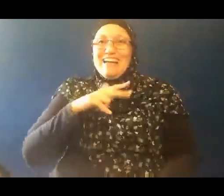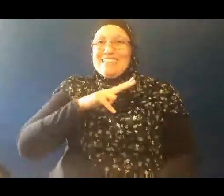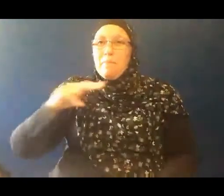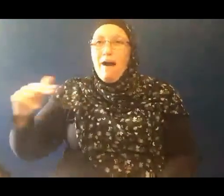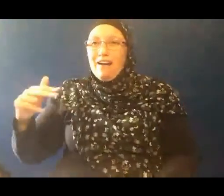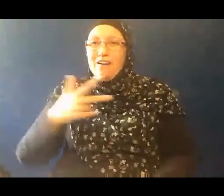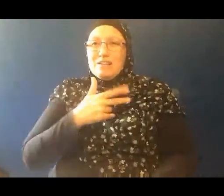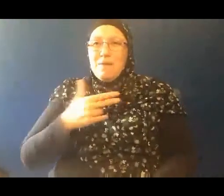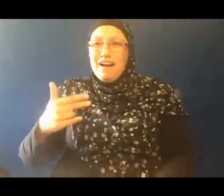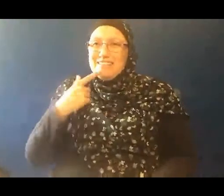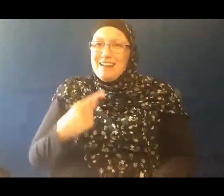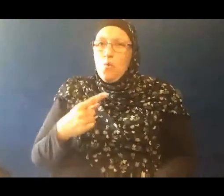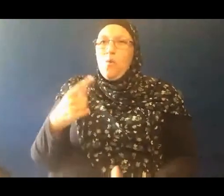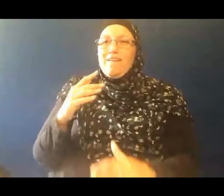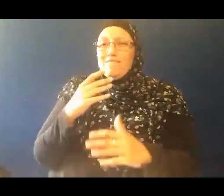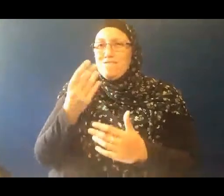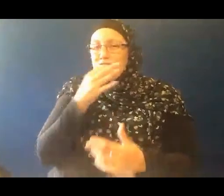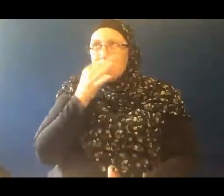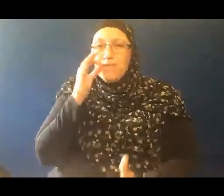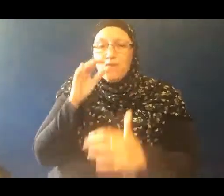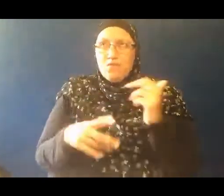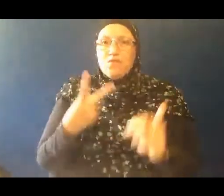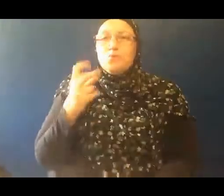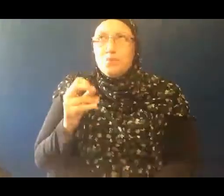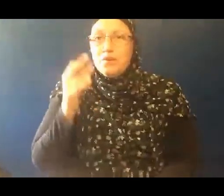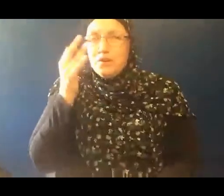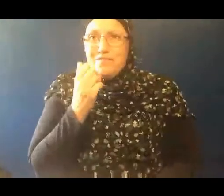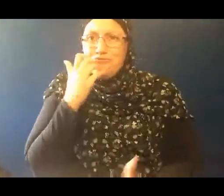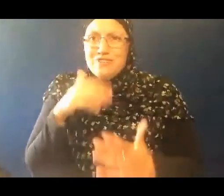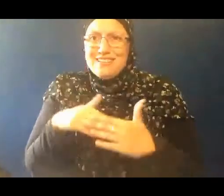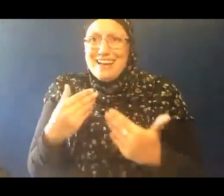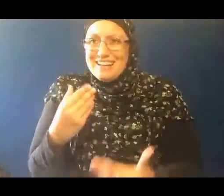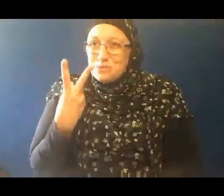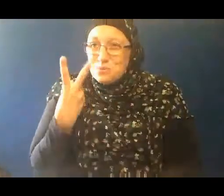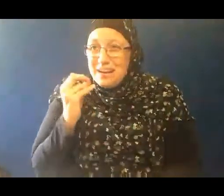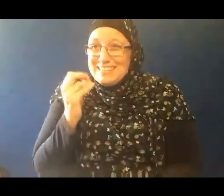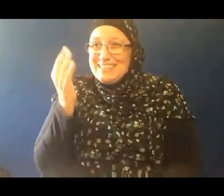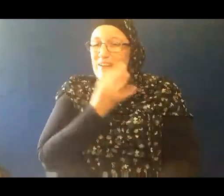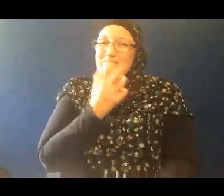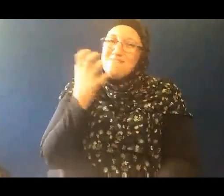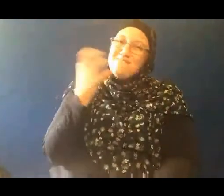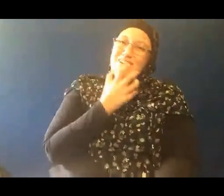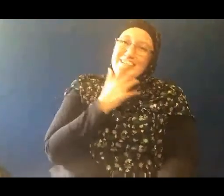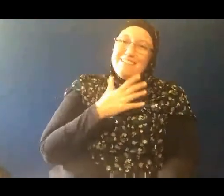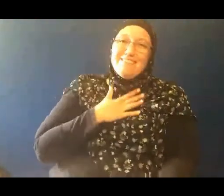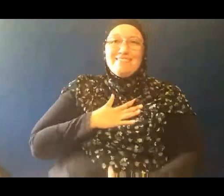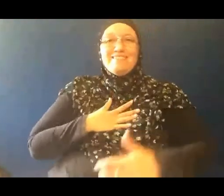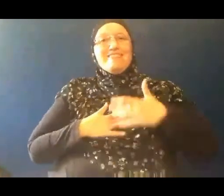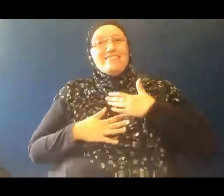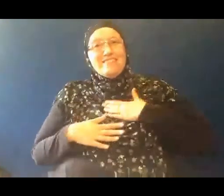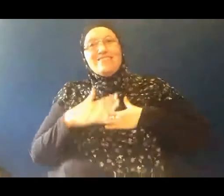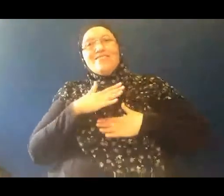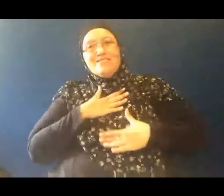yesterday. He said we fast over 20 hours a day. And still they do. Of course, you need to be patient to do that.